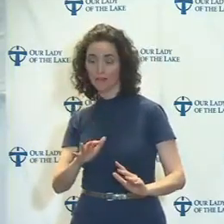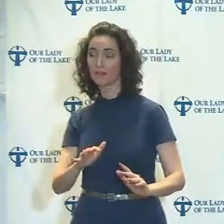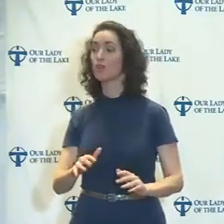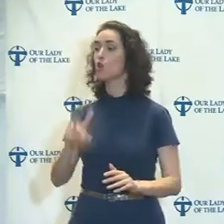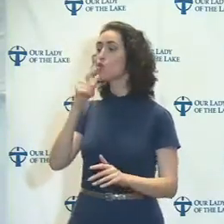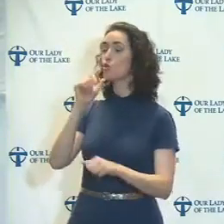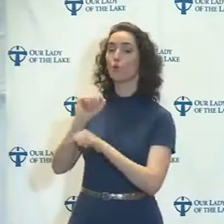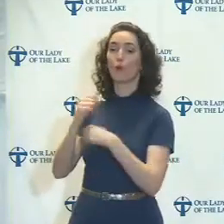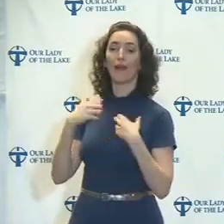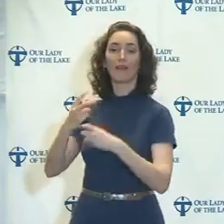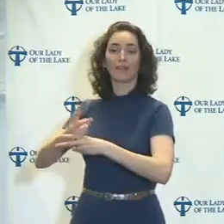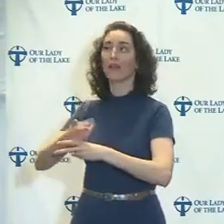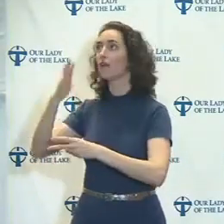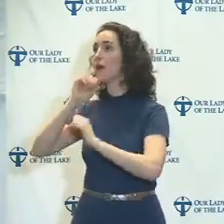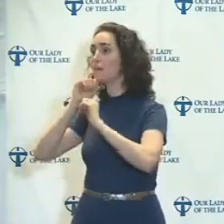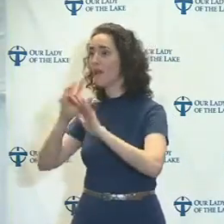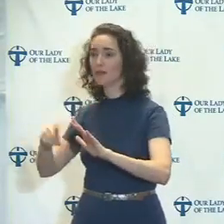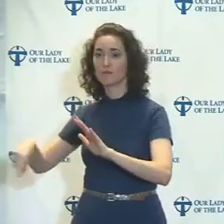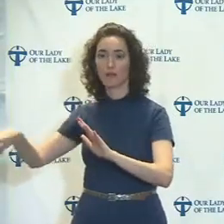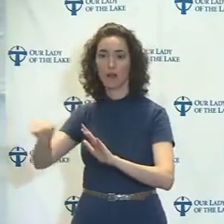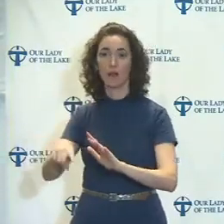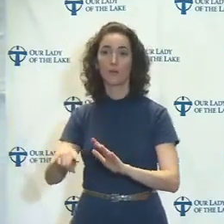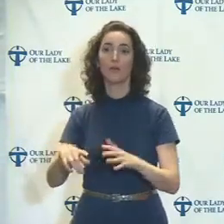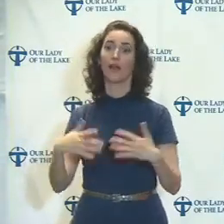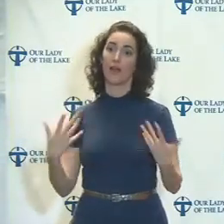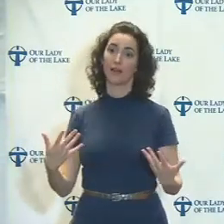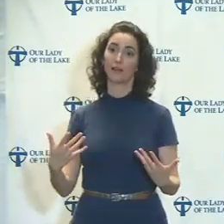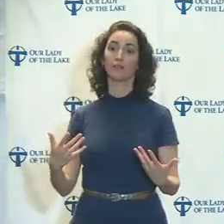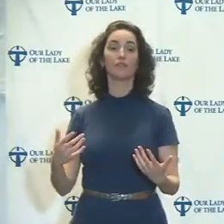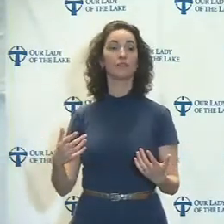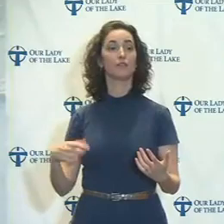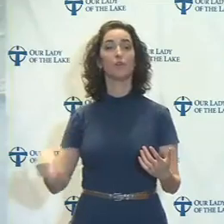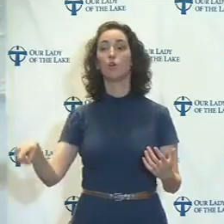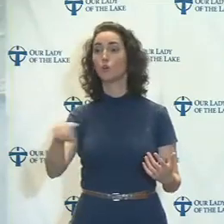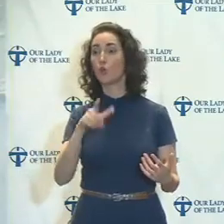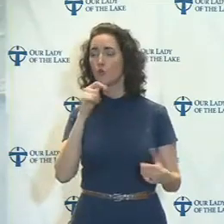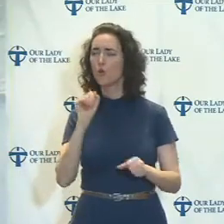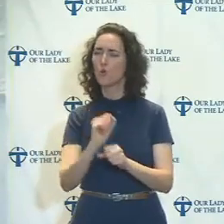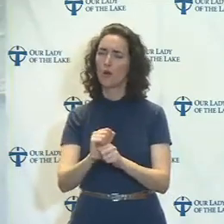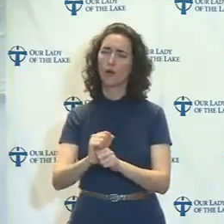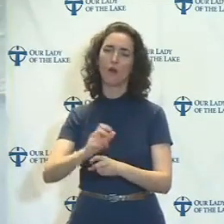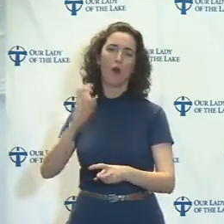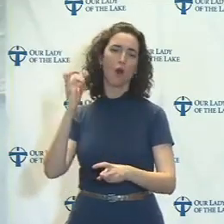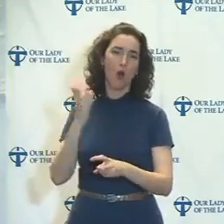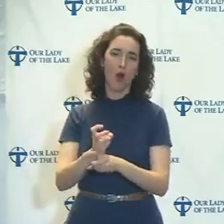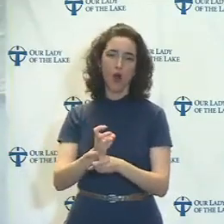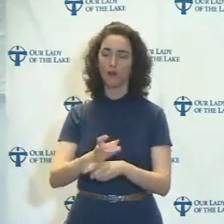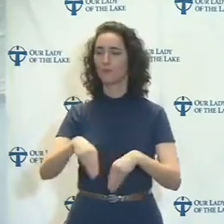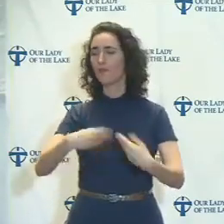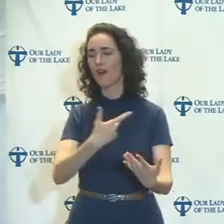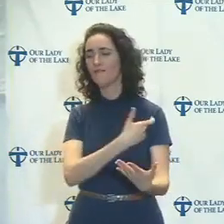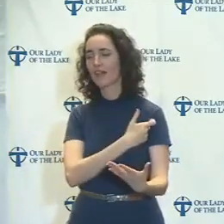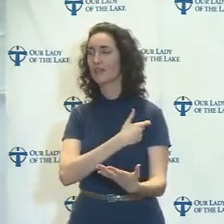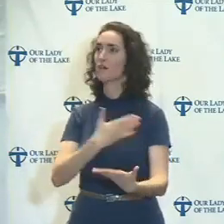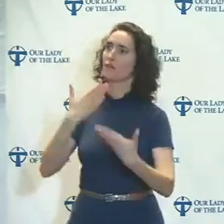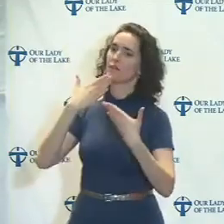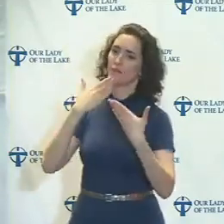healthcare workers. And God, we certainly thank those who work so hard to bring us the vaccine.